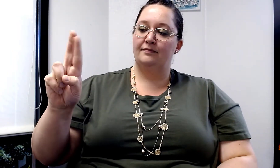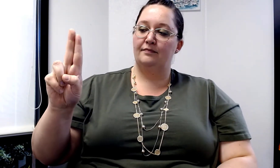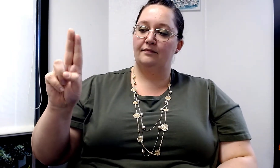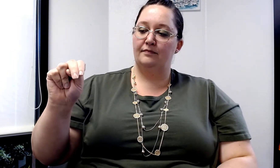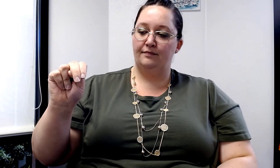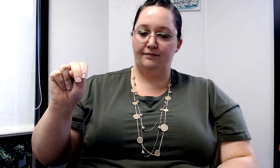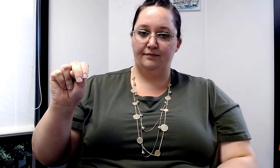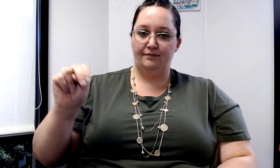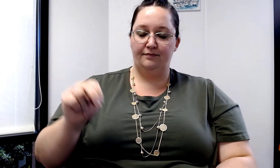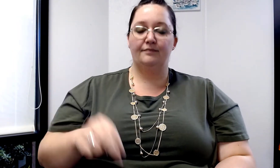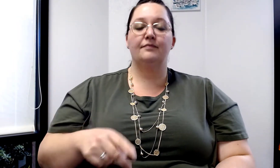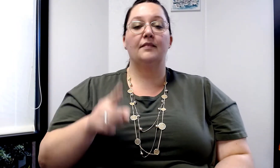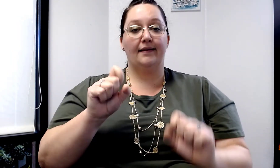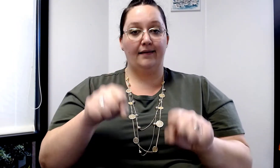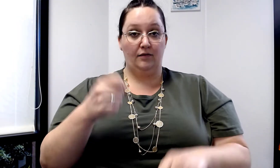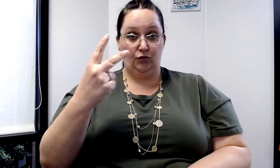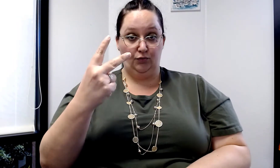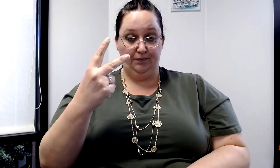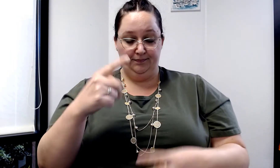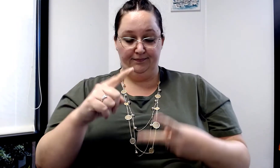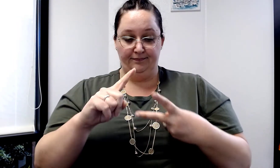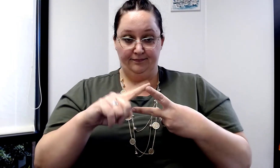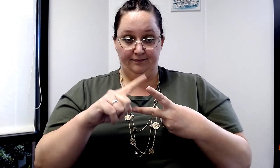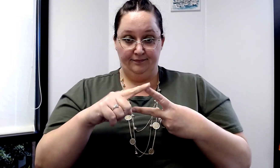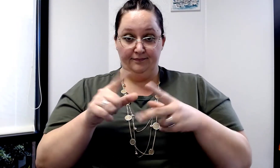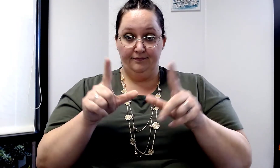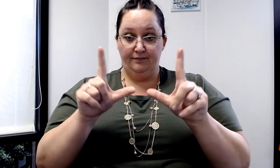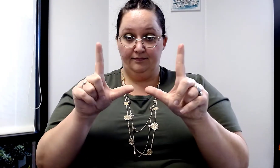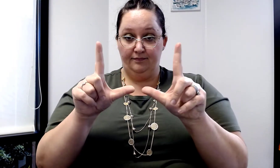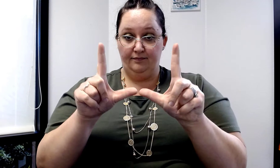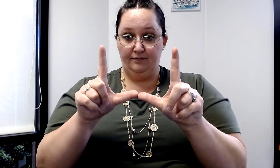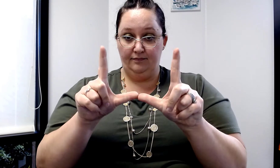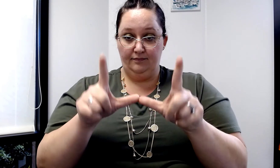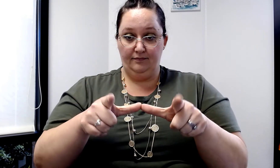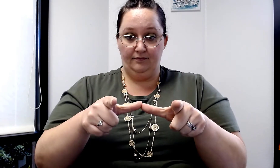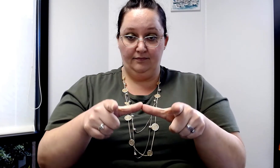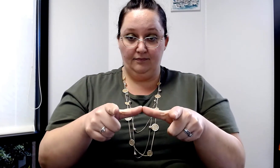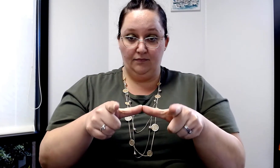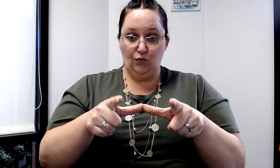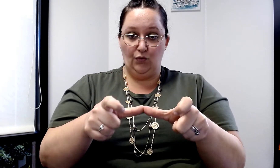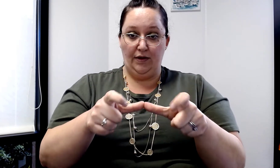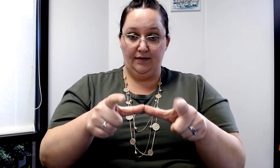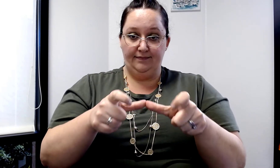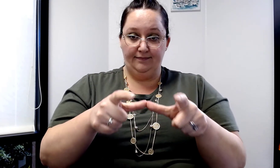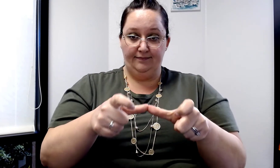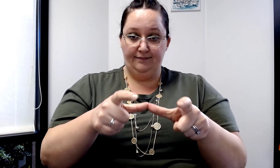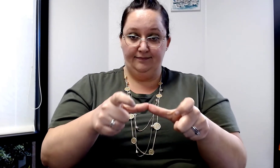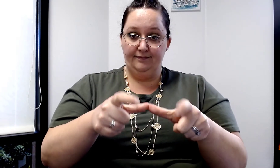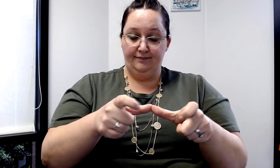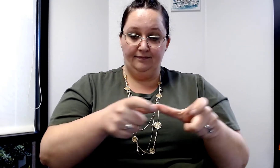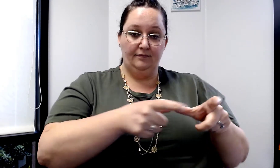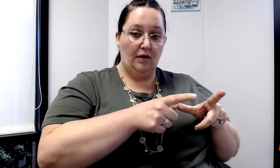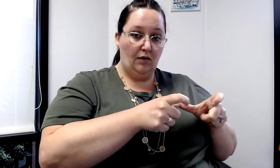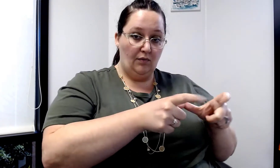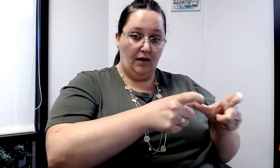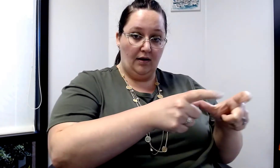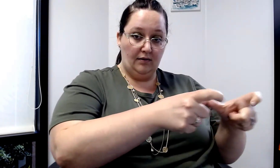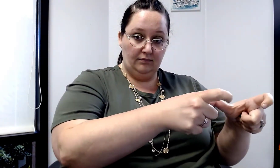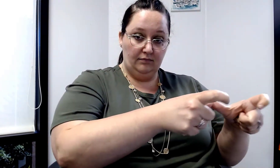41, run. You can sign it one of 2 ways. Have your thumbs together,